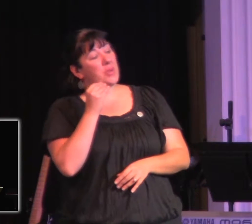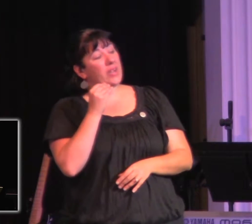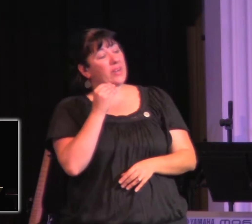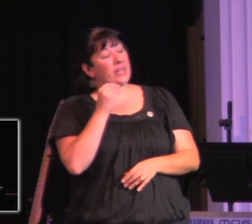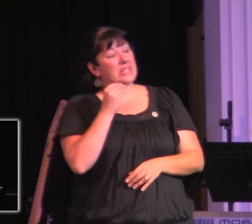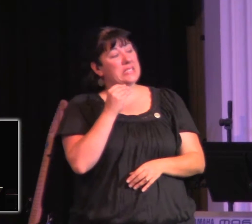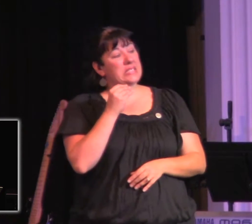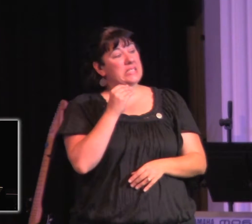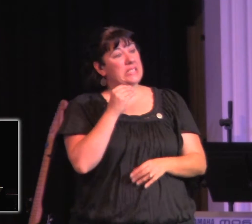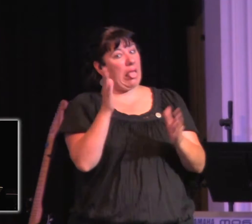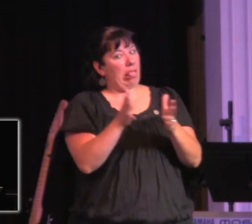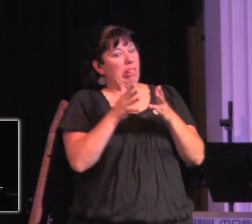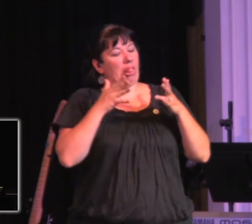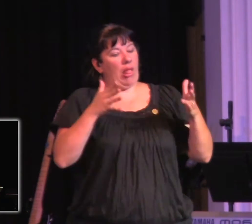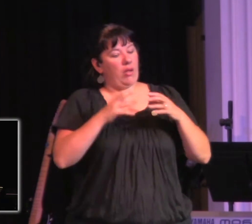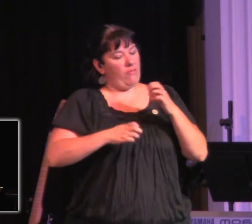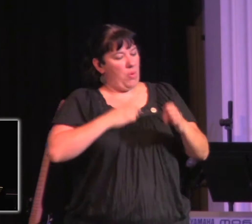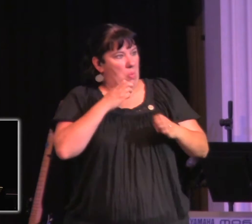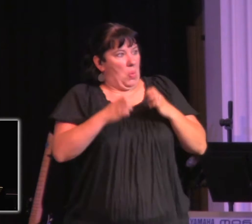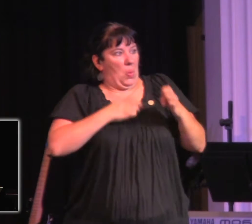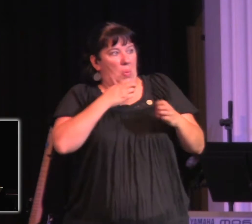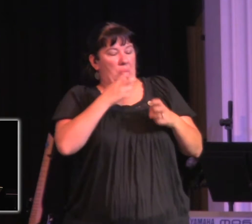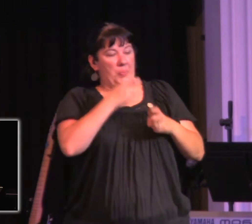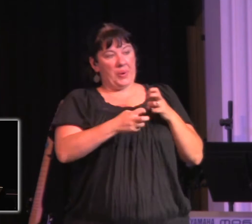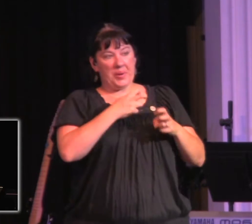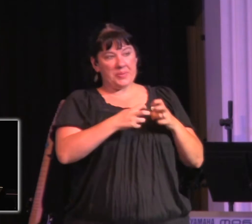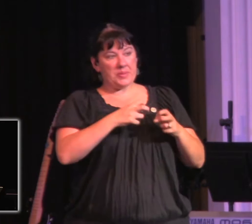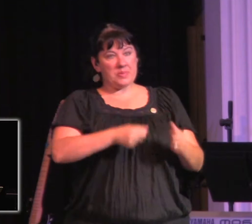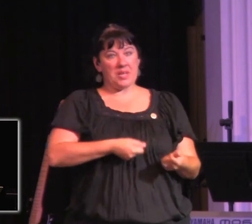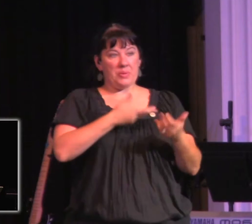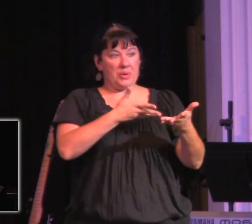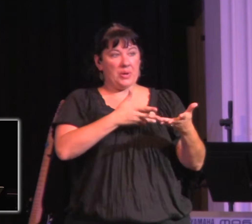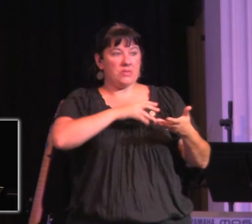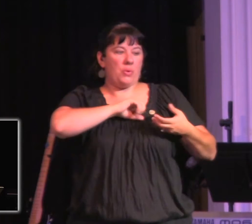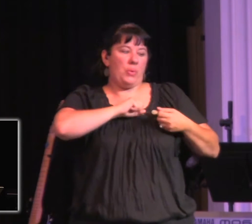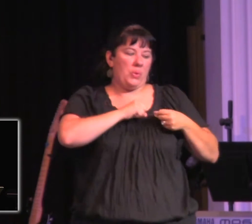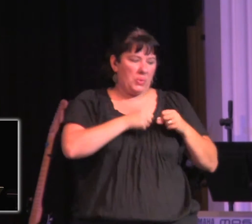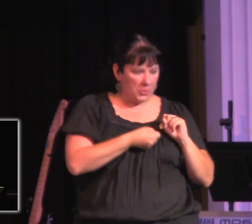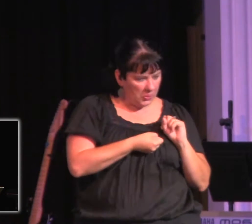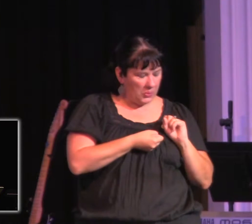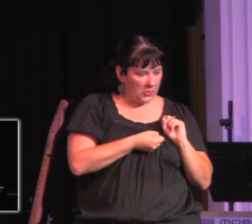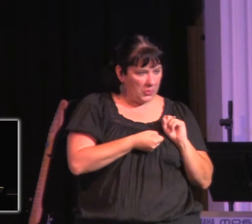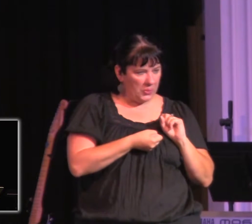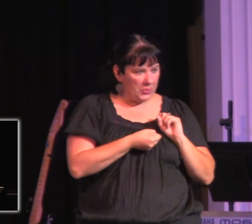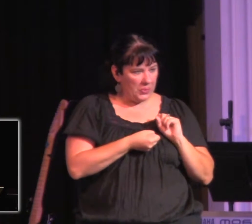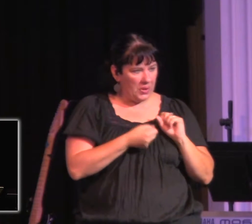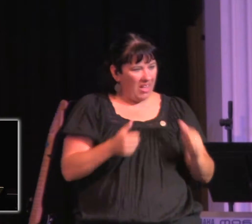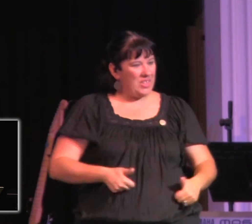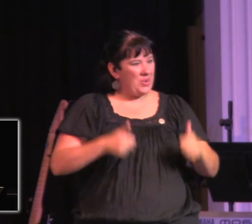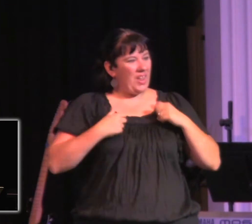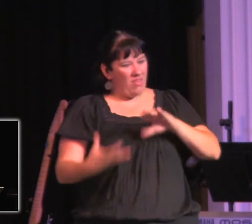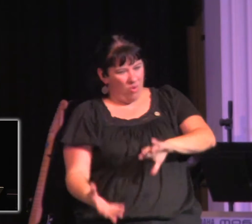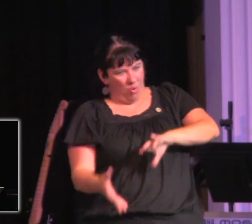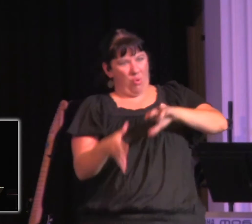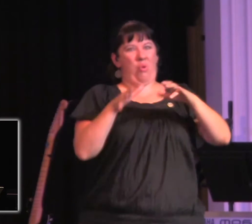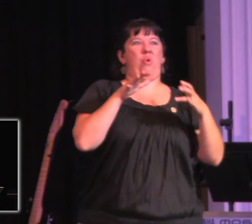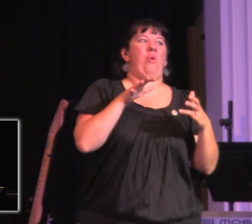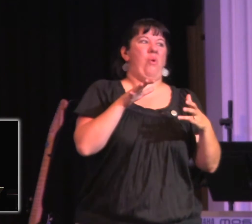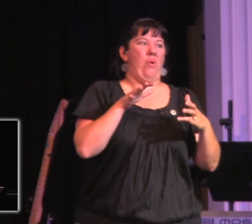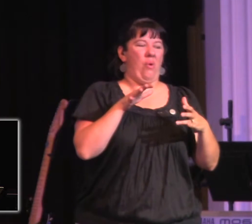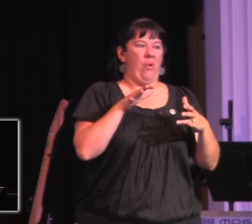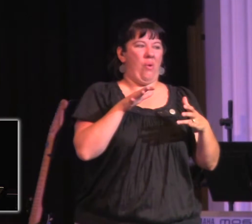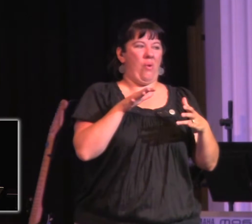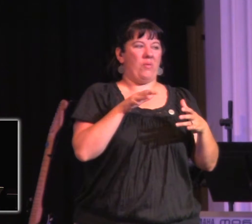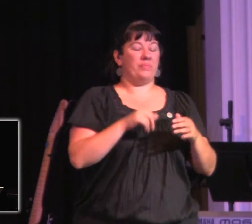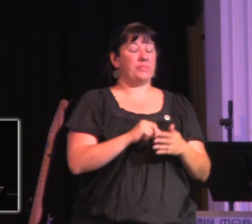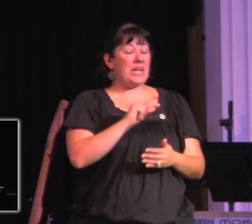a second crippling effect of our brokenness is not only does it cripple us emotionally, but it cripples our behavior. It affects